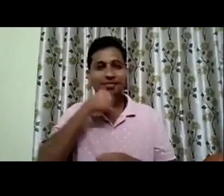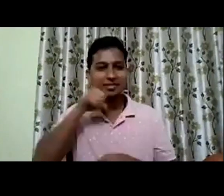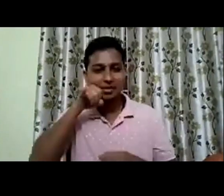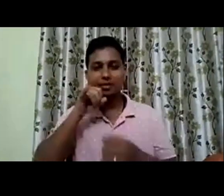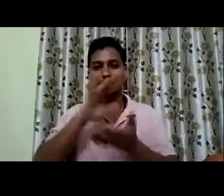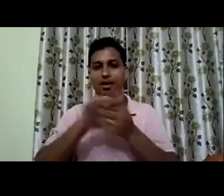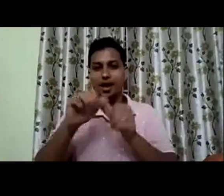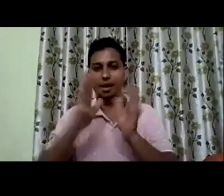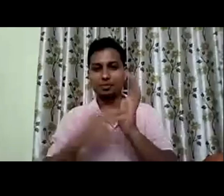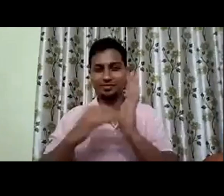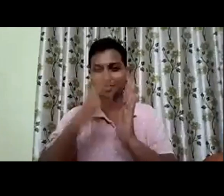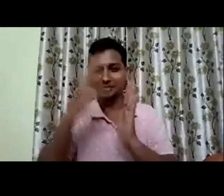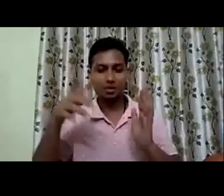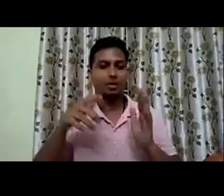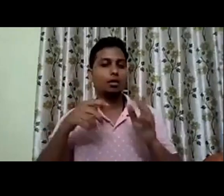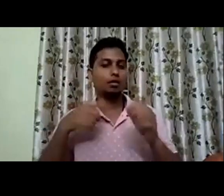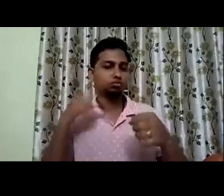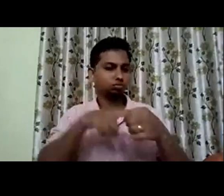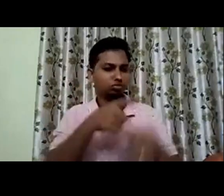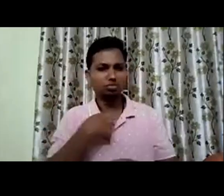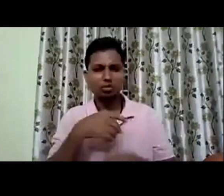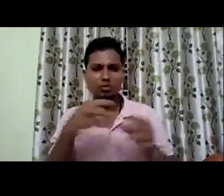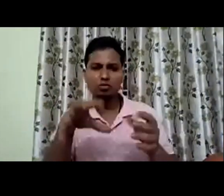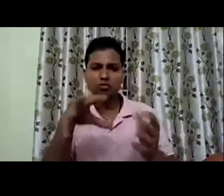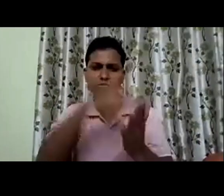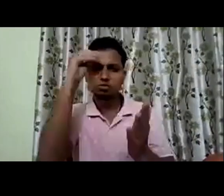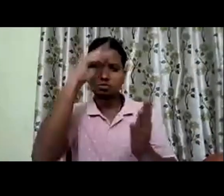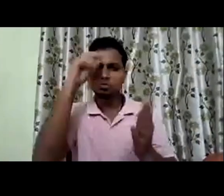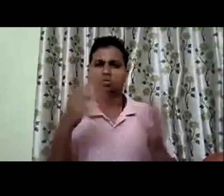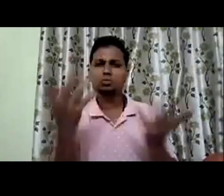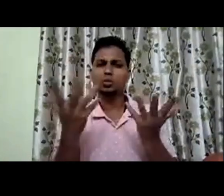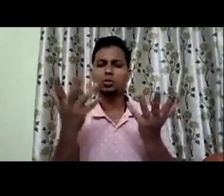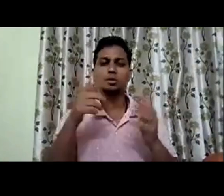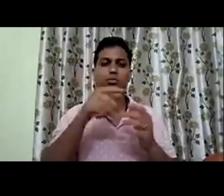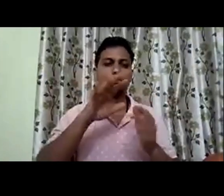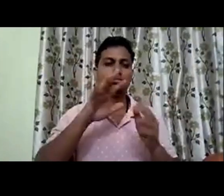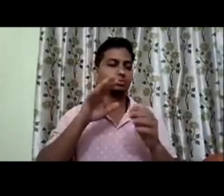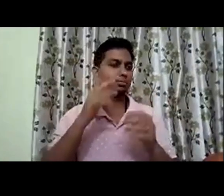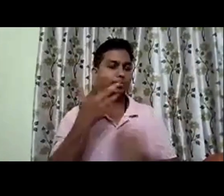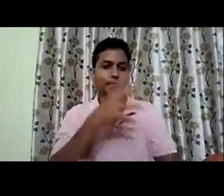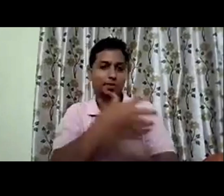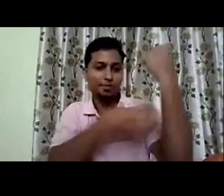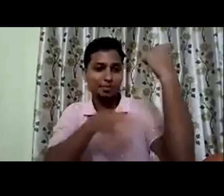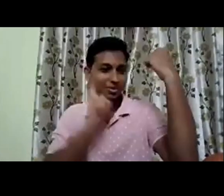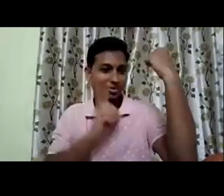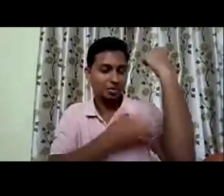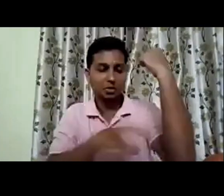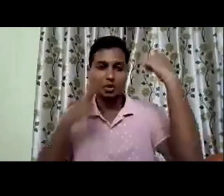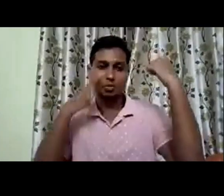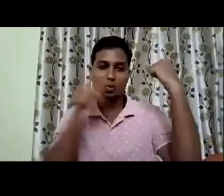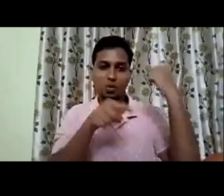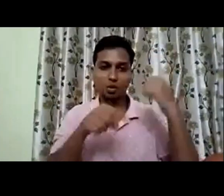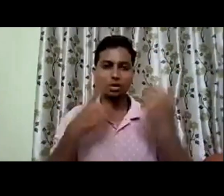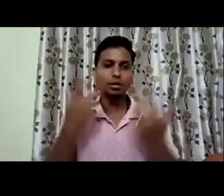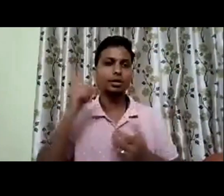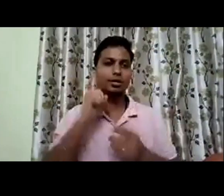So when I joined Enable India and Here a Million project, I got to learn about, you